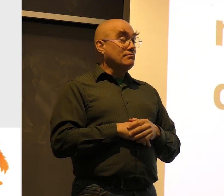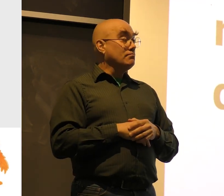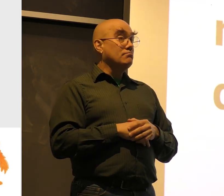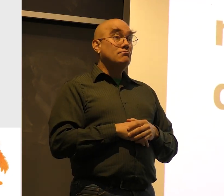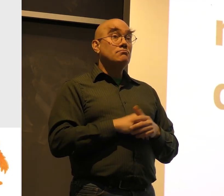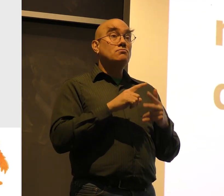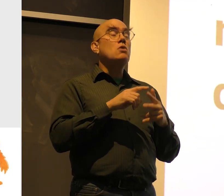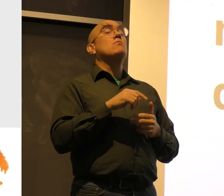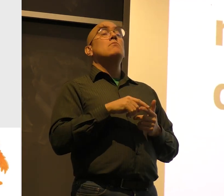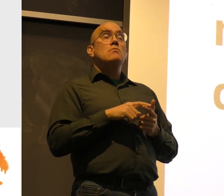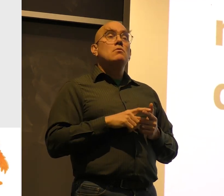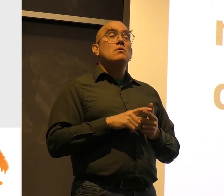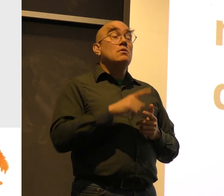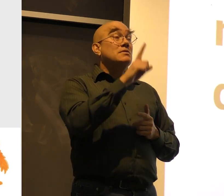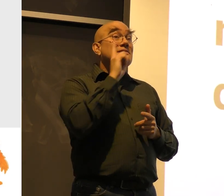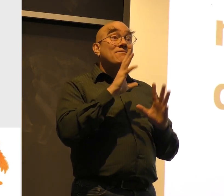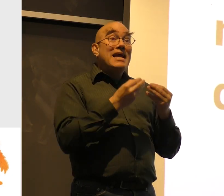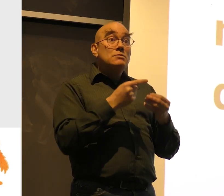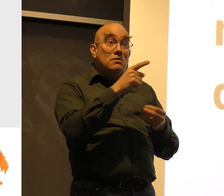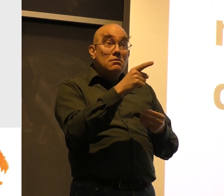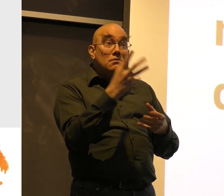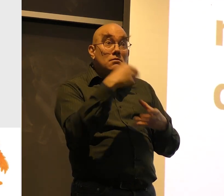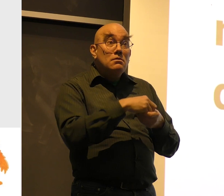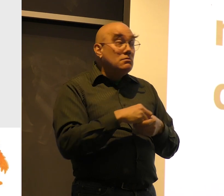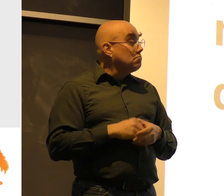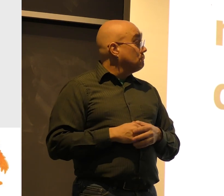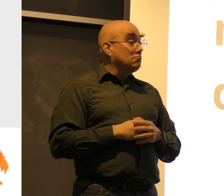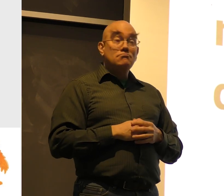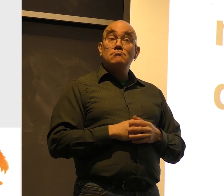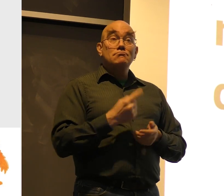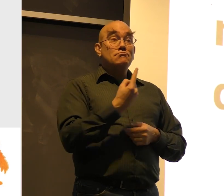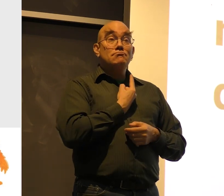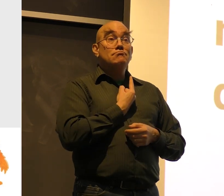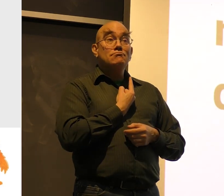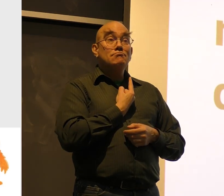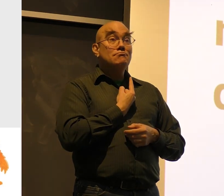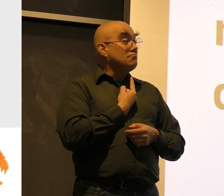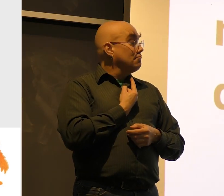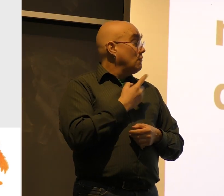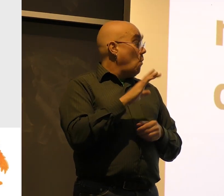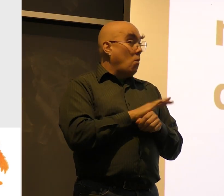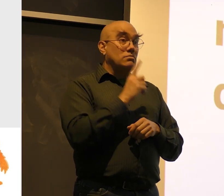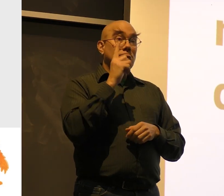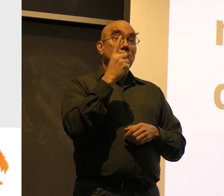California. Secondly, do you have a deaf family? No, I was the only deaf person in my family growing